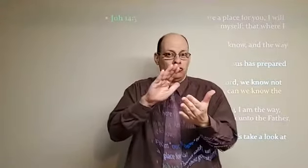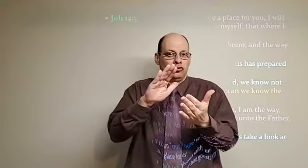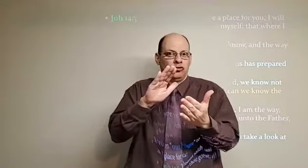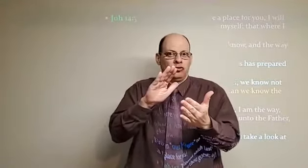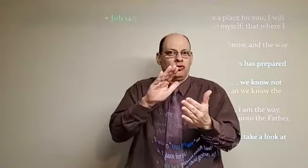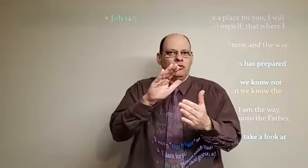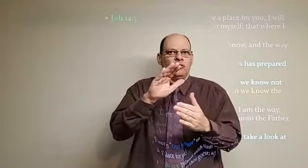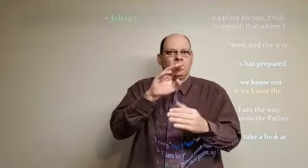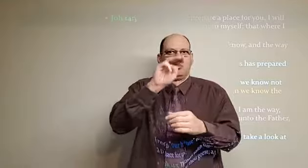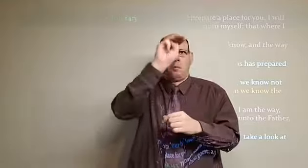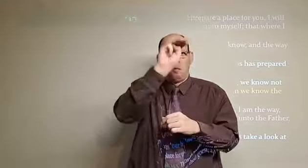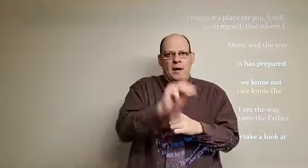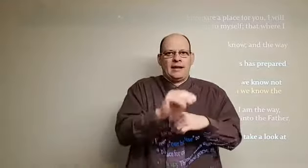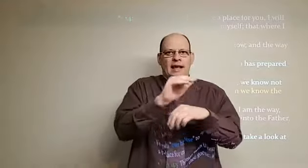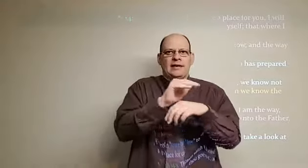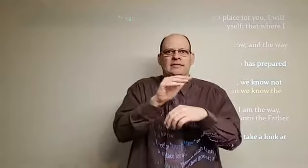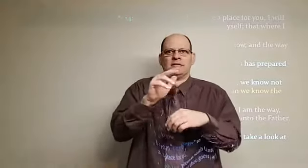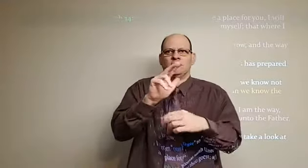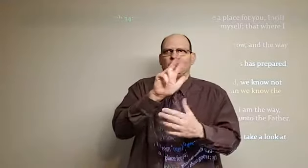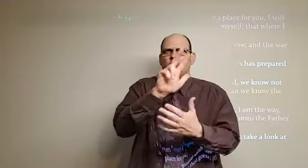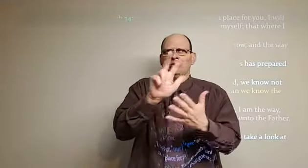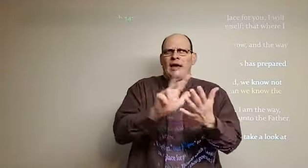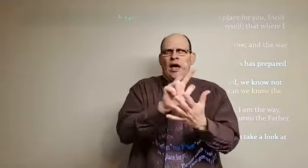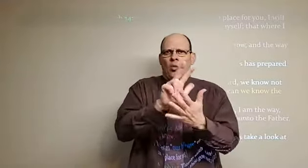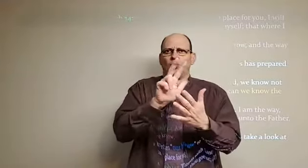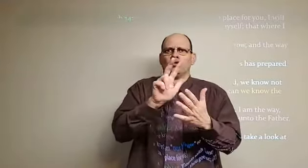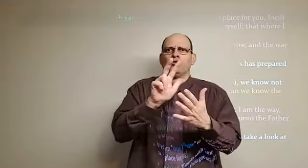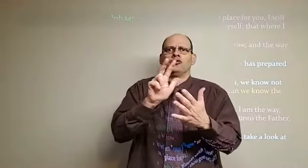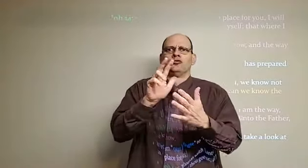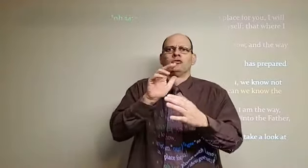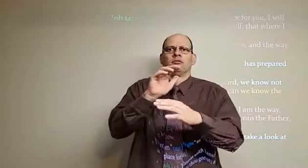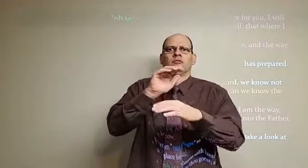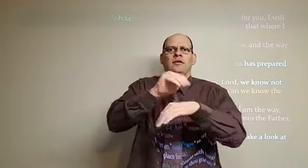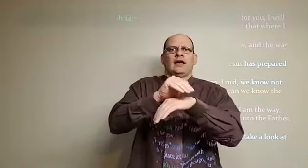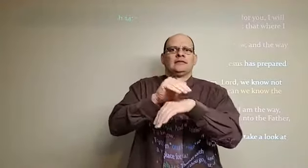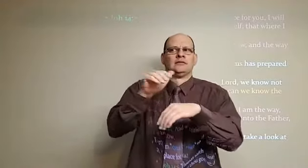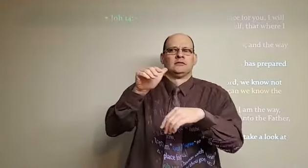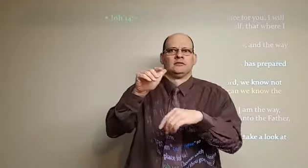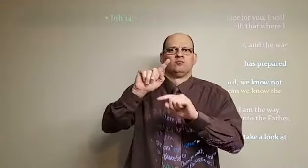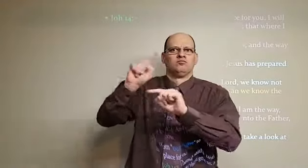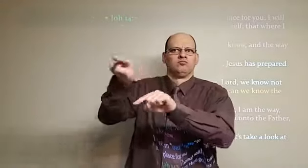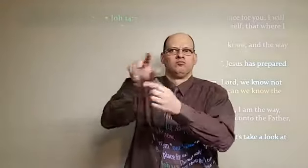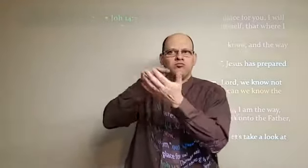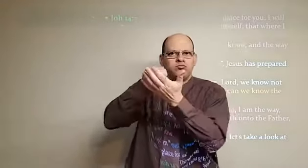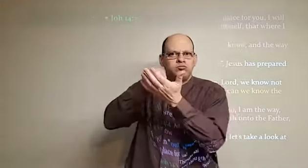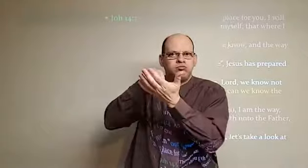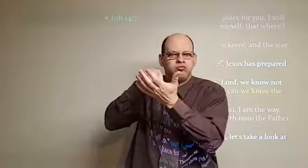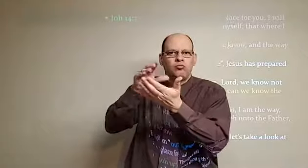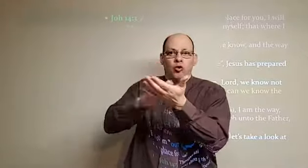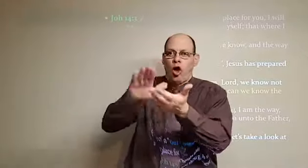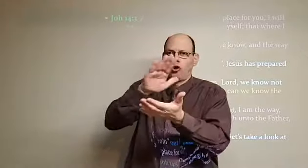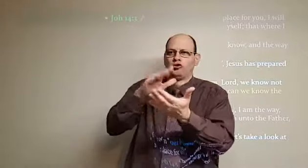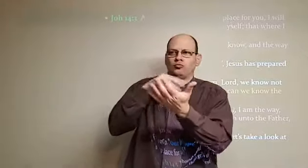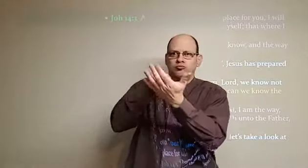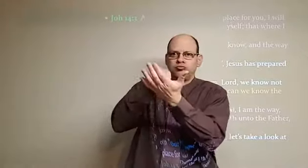and in the process I had attended a Bible college course Texas Bible College on a Monday night every Monday night and I was learning the